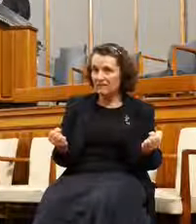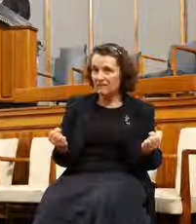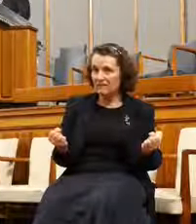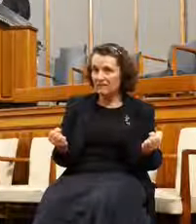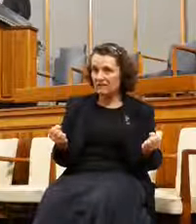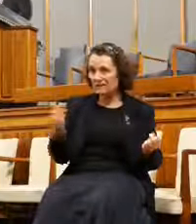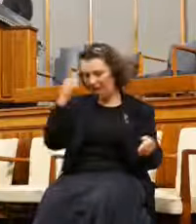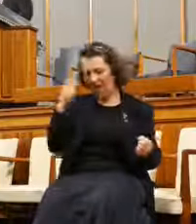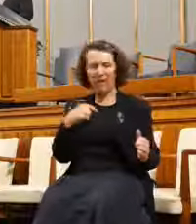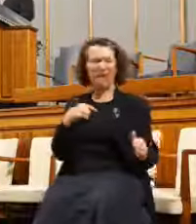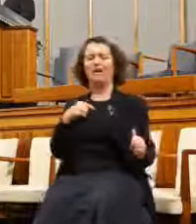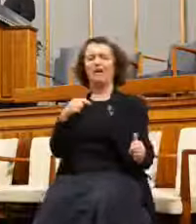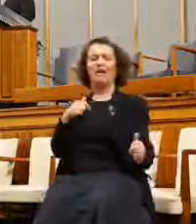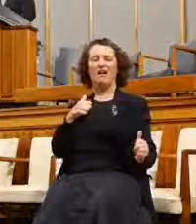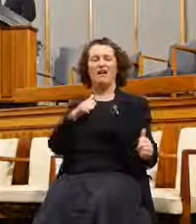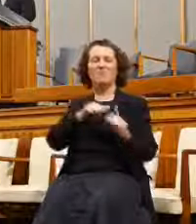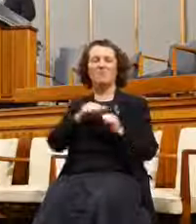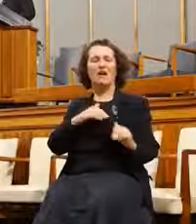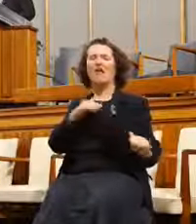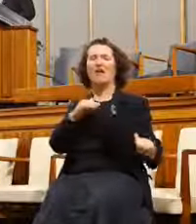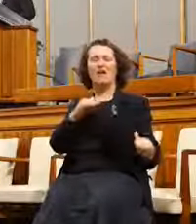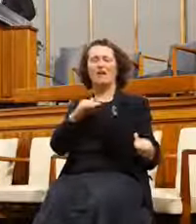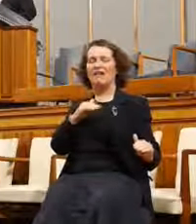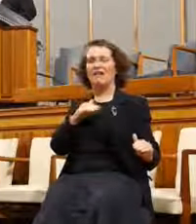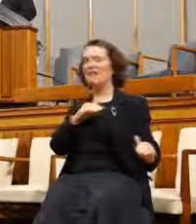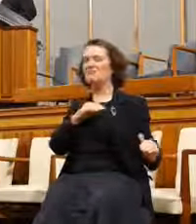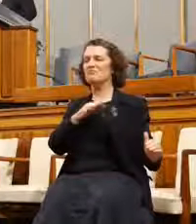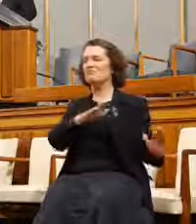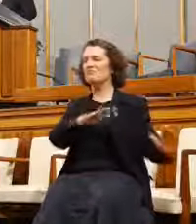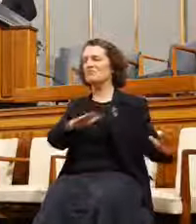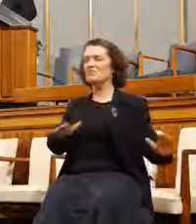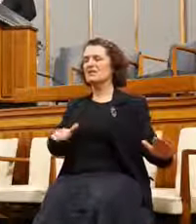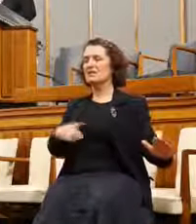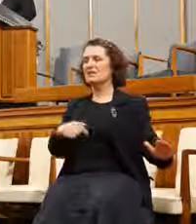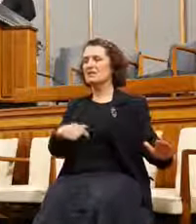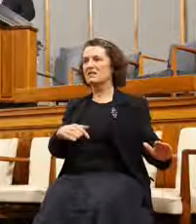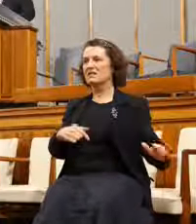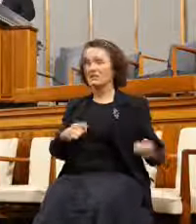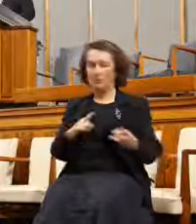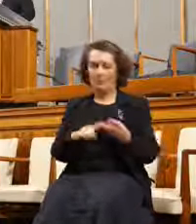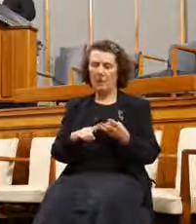better than us. Do you lie?